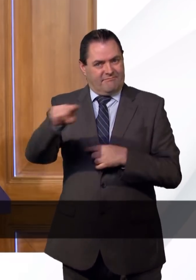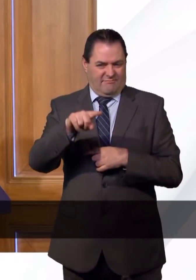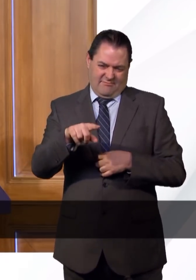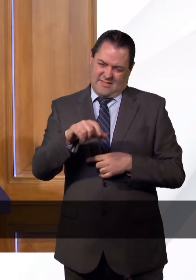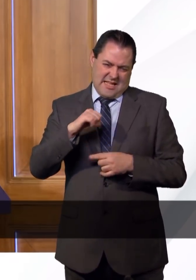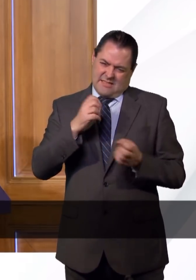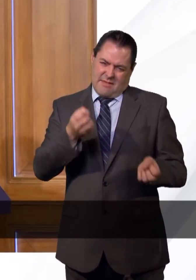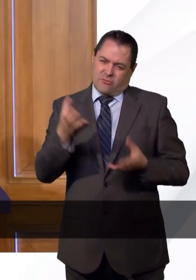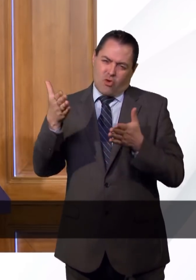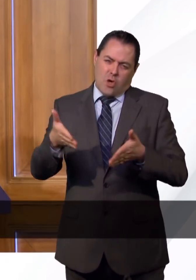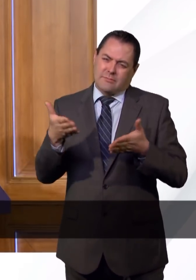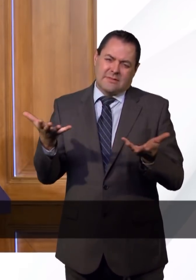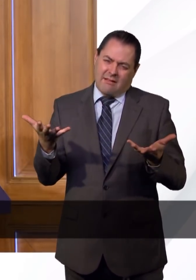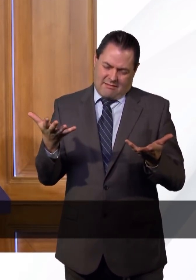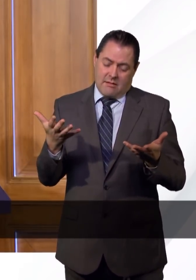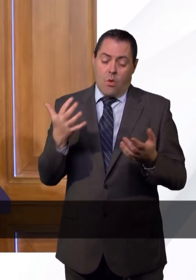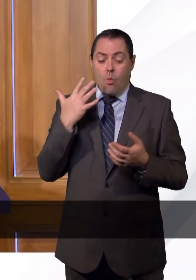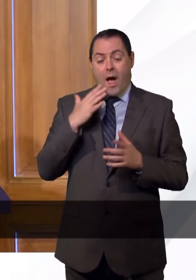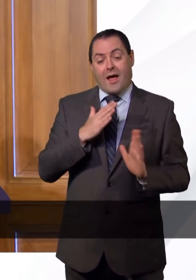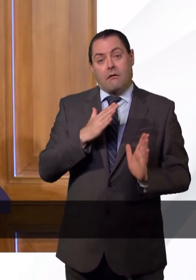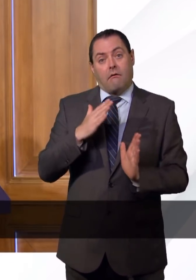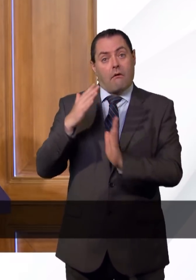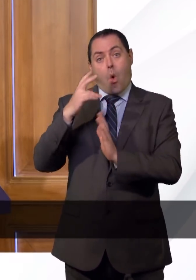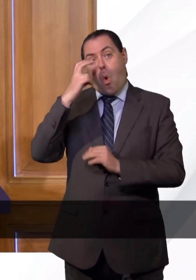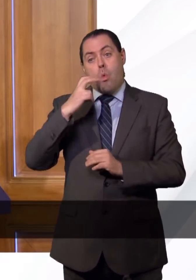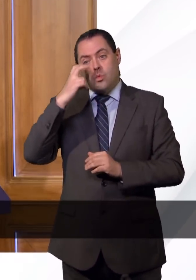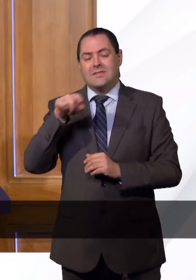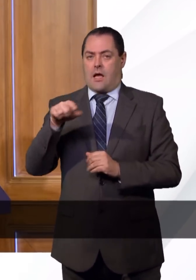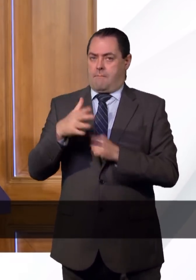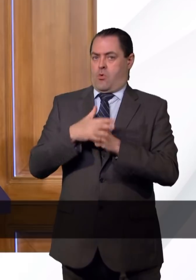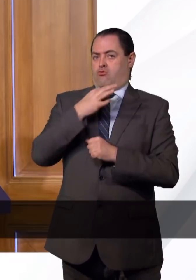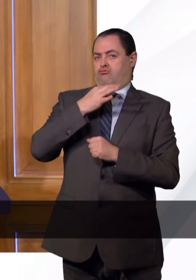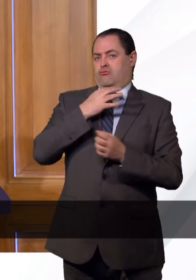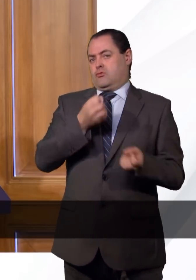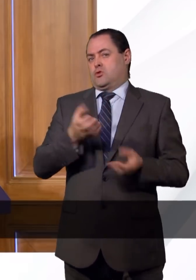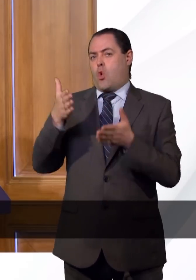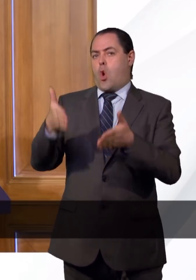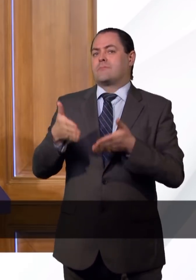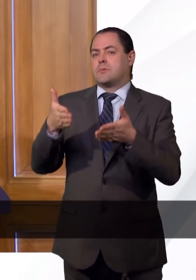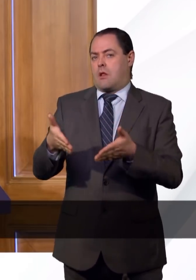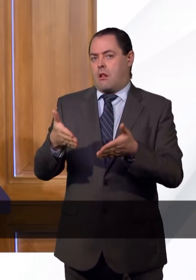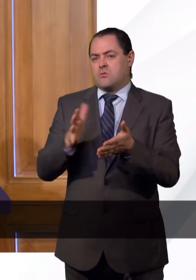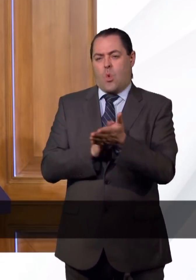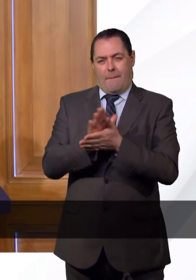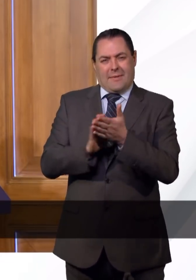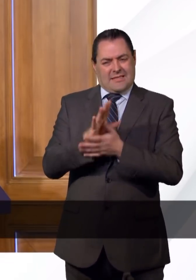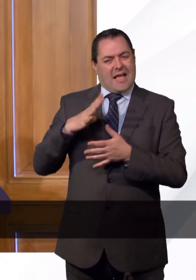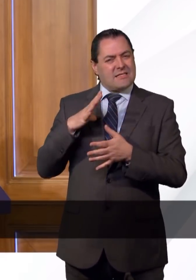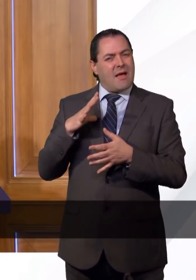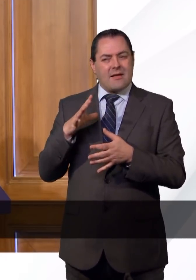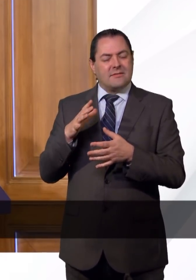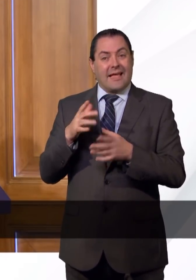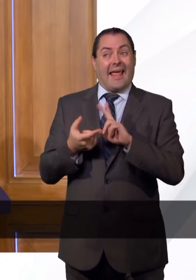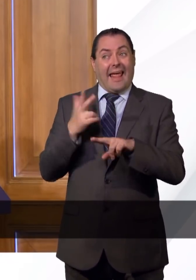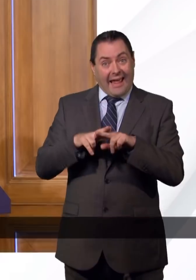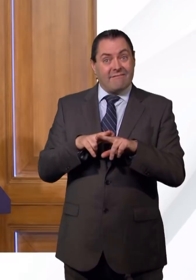hospital, and it's once it starts moving up the ages and into vulnerable groups that you'll start to see that. So there will be a lag as it moves into more vulnerable